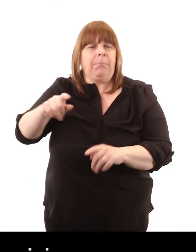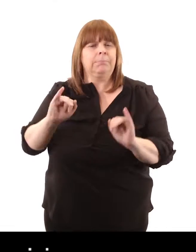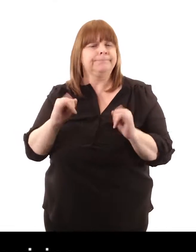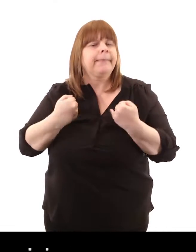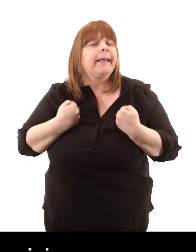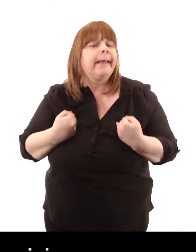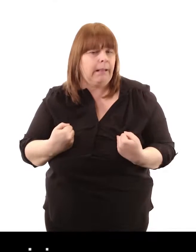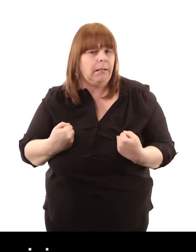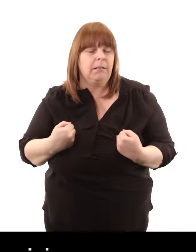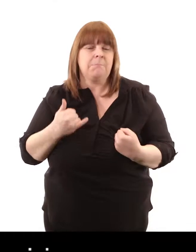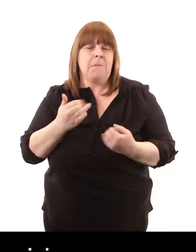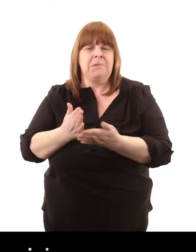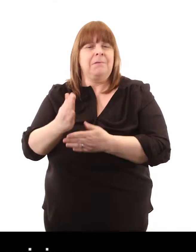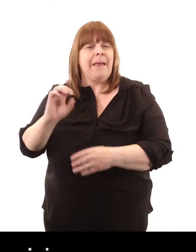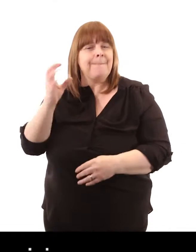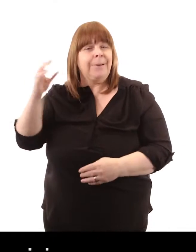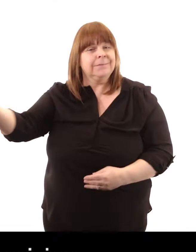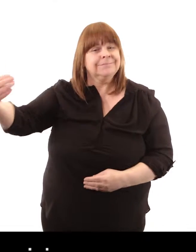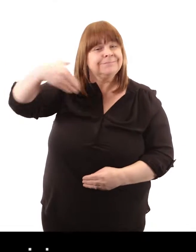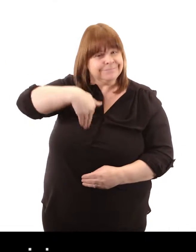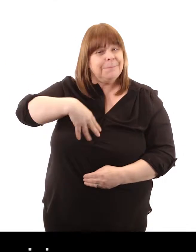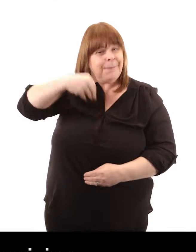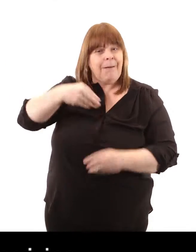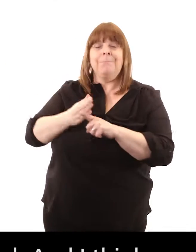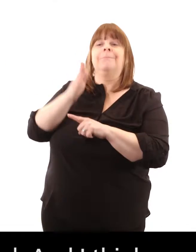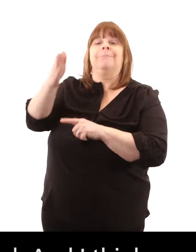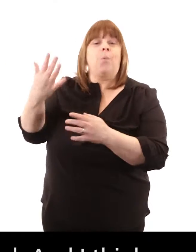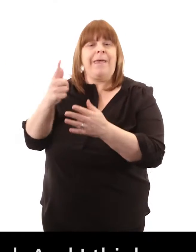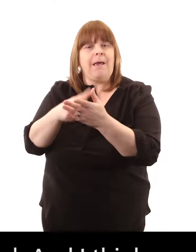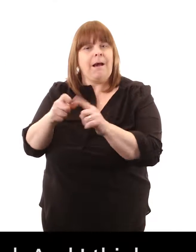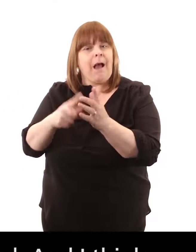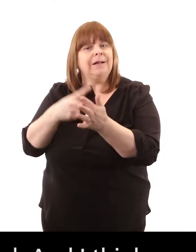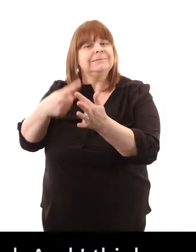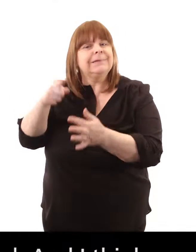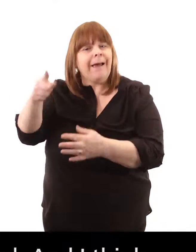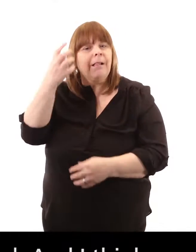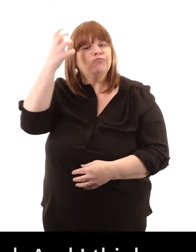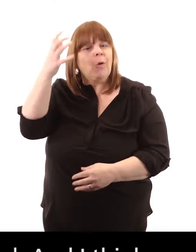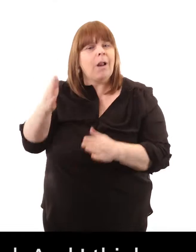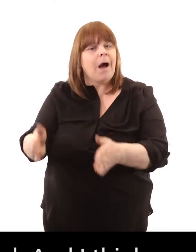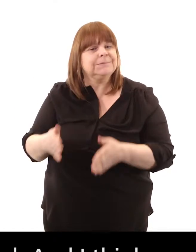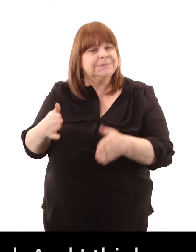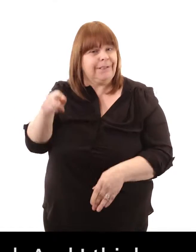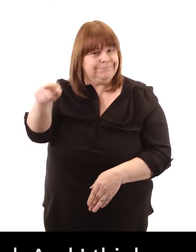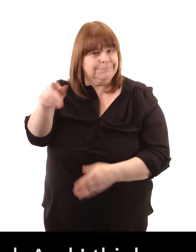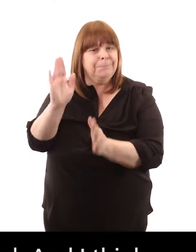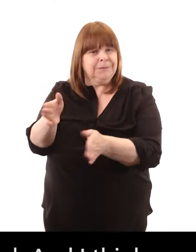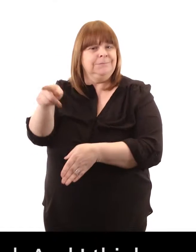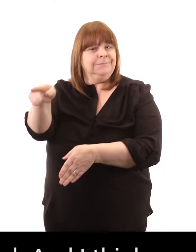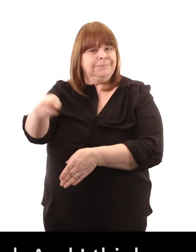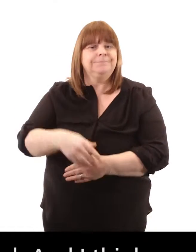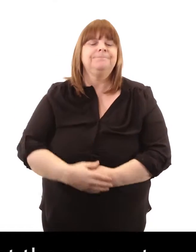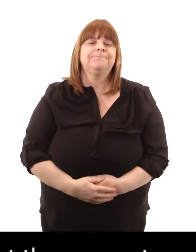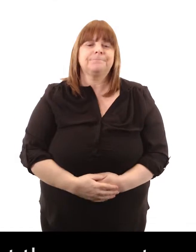patients, i.e. those which will be arriving via ambulance, will be sited at the Calderdale Royal Hospital. And I think we need to remember that